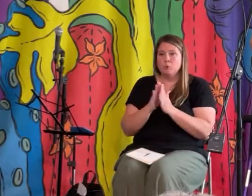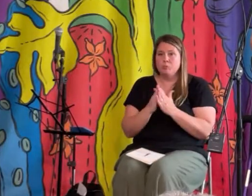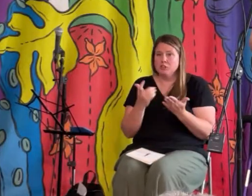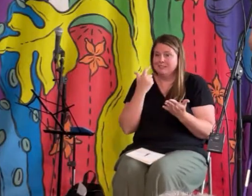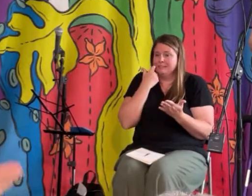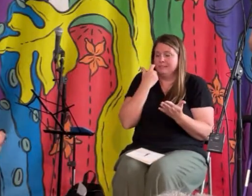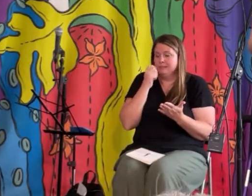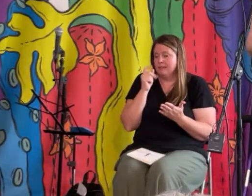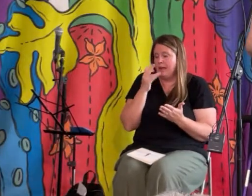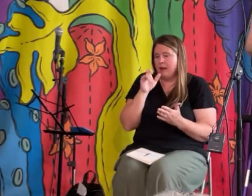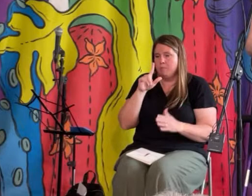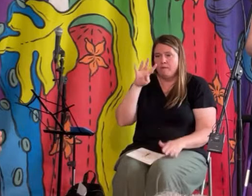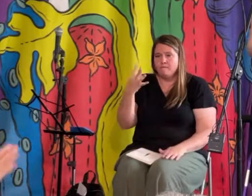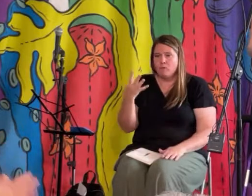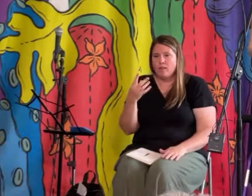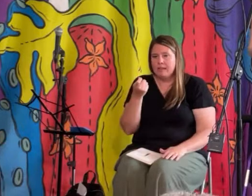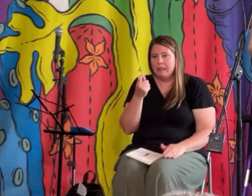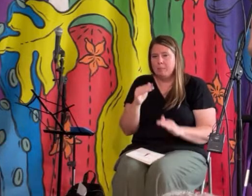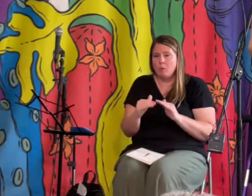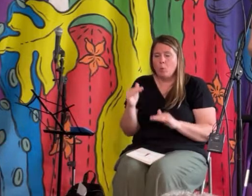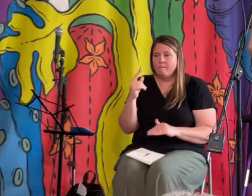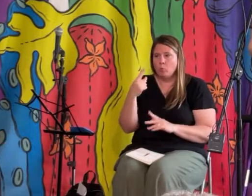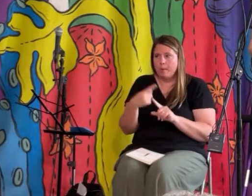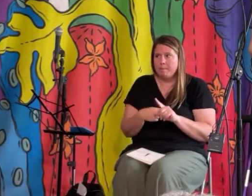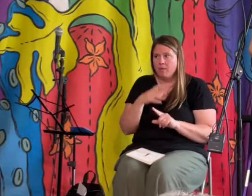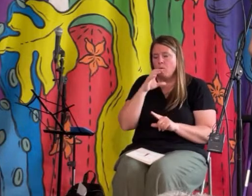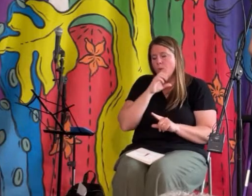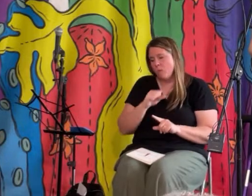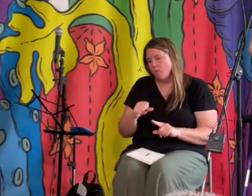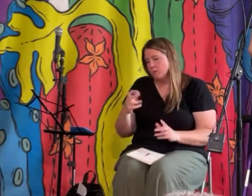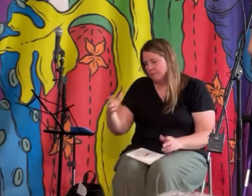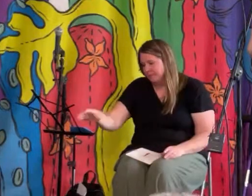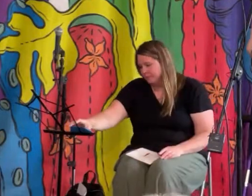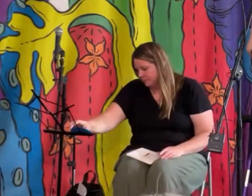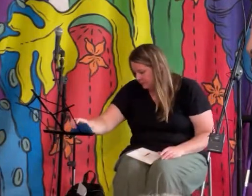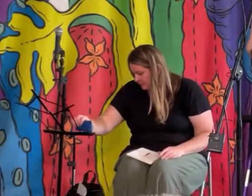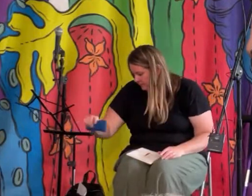old. Thank you.